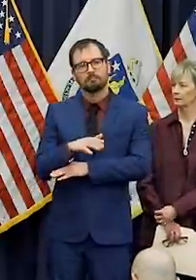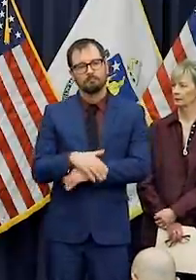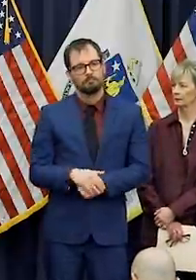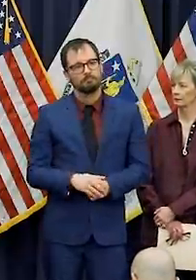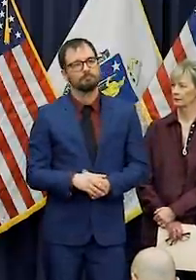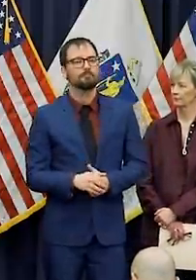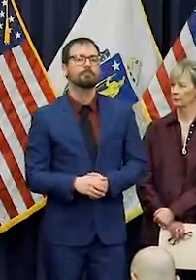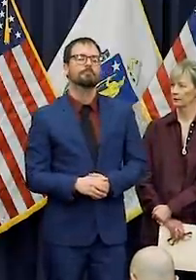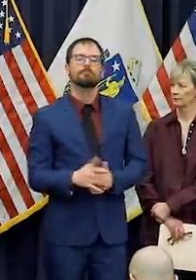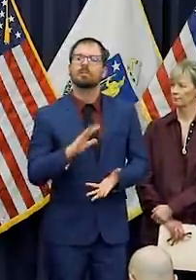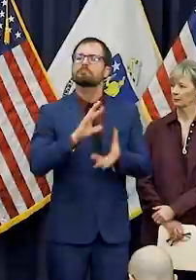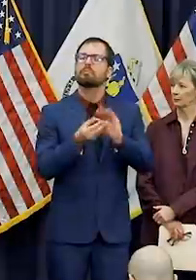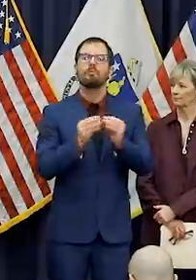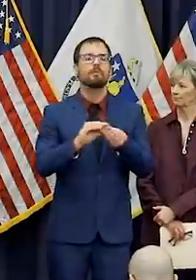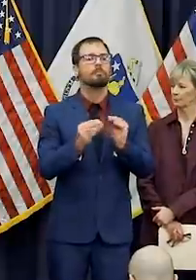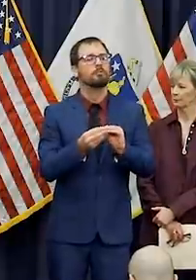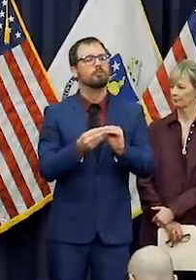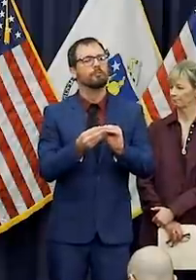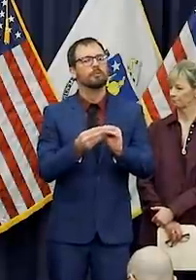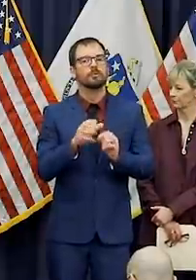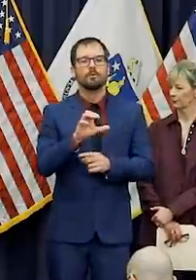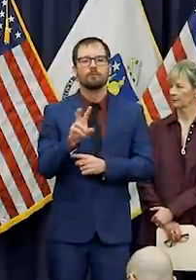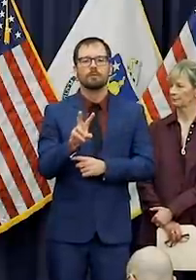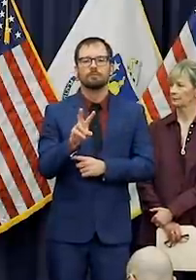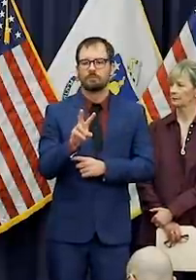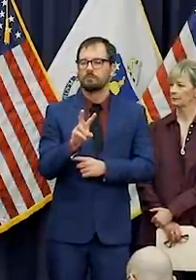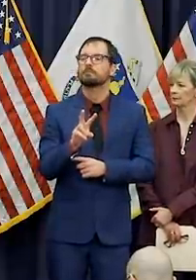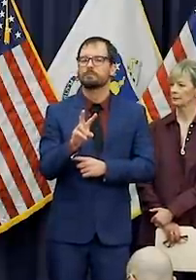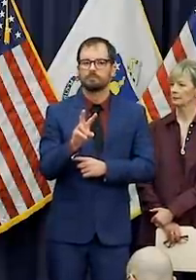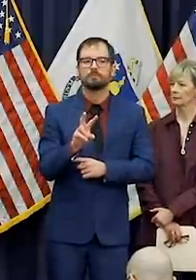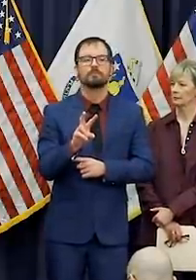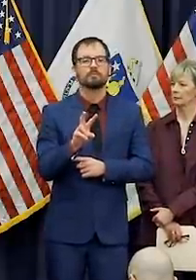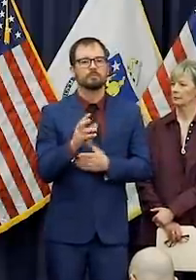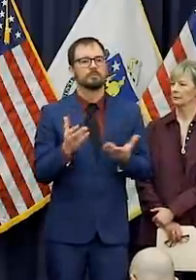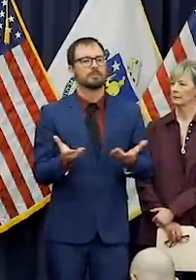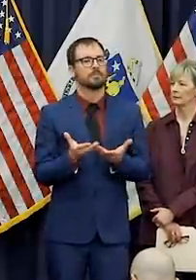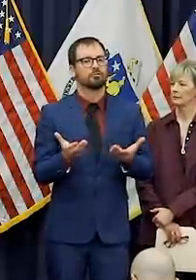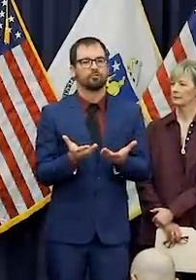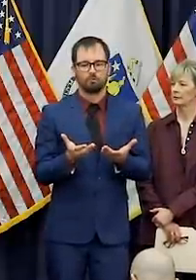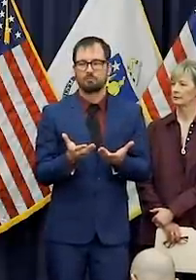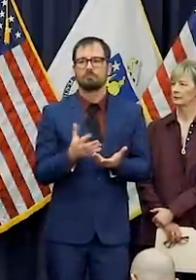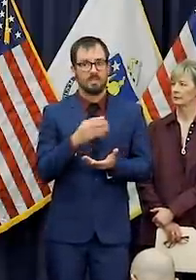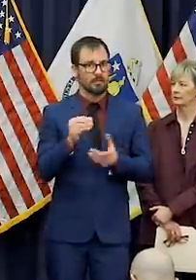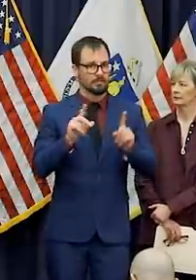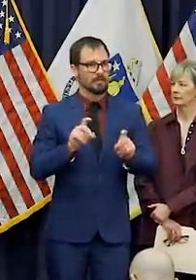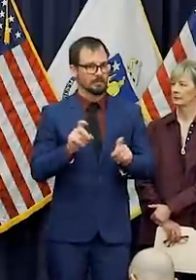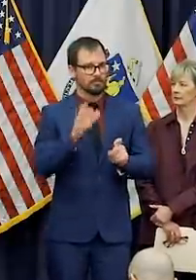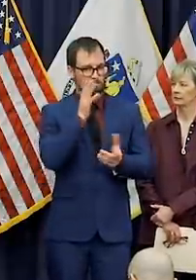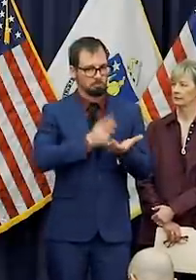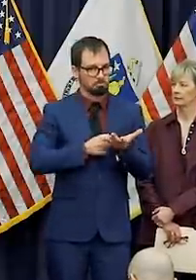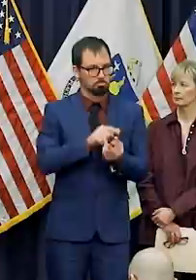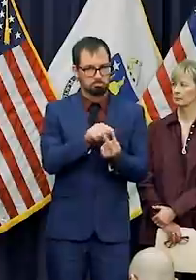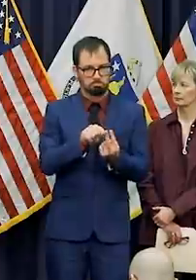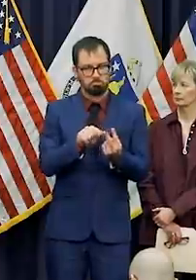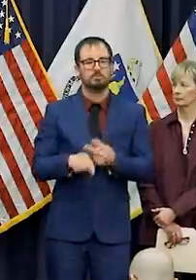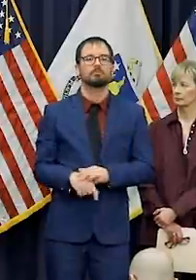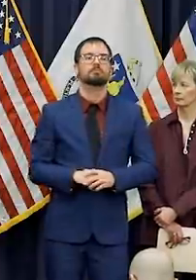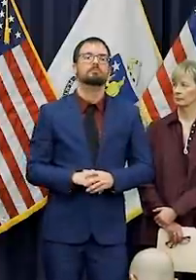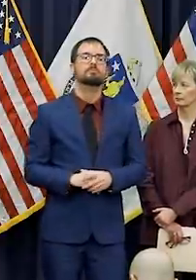data related to testing of COVID-19 in Massachusetts. Today, we announced a total